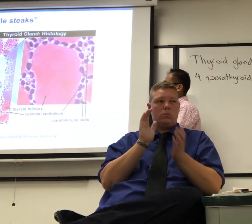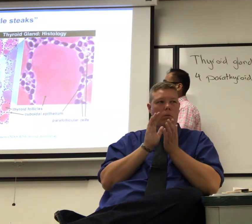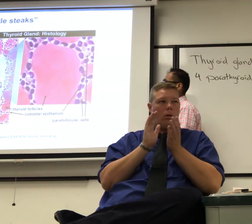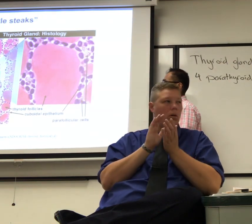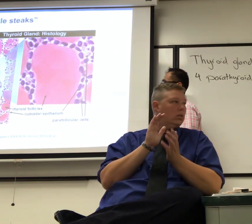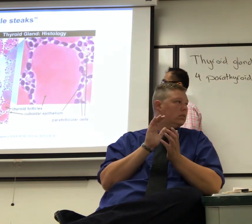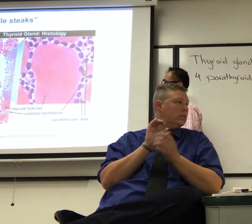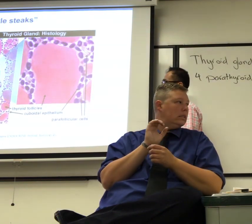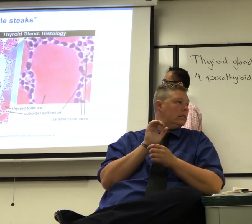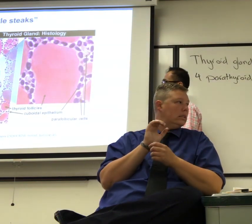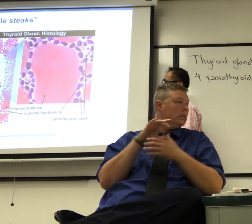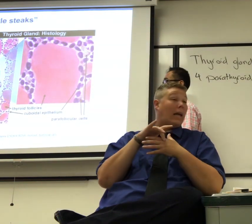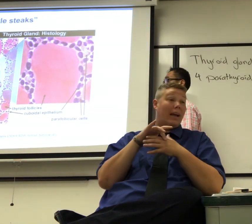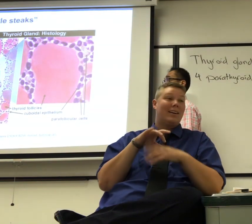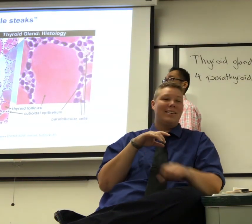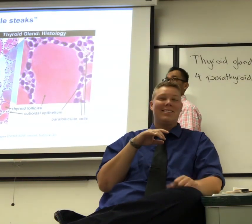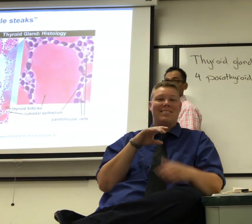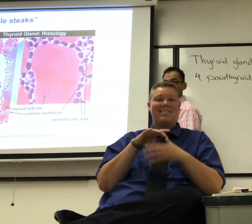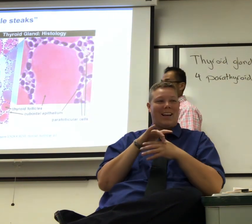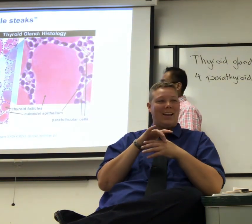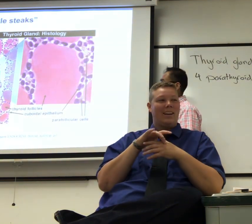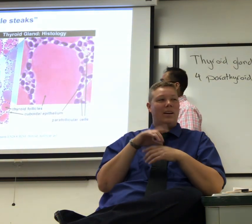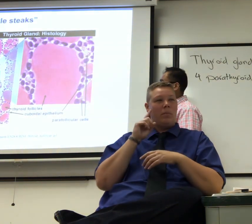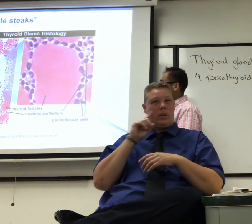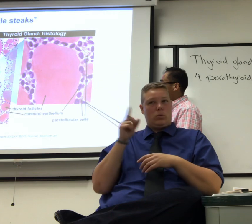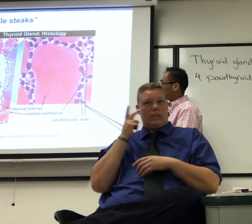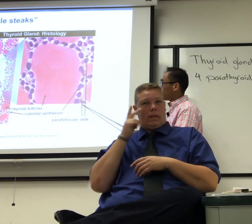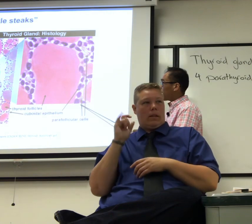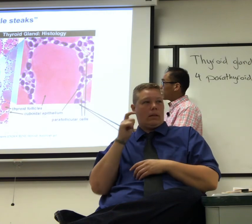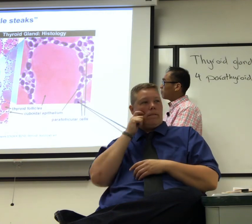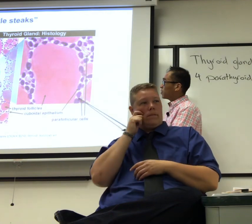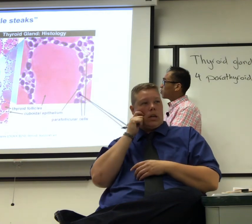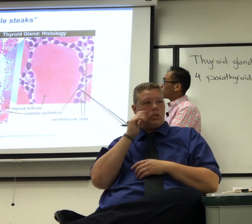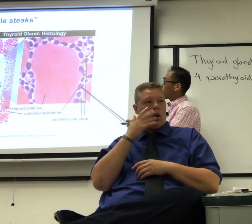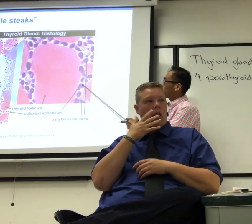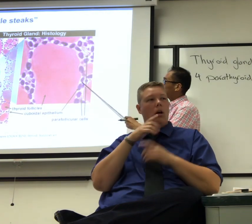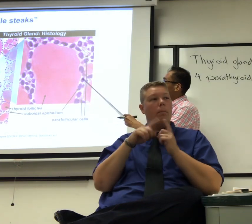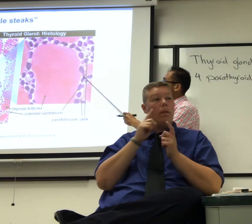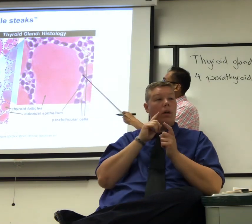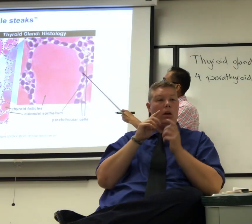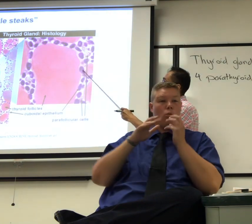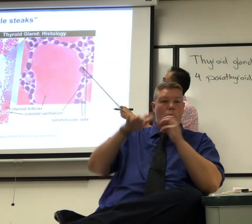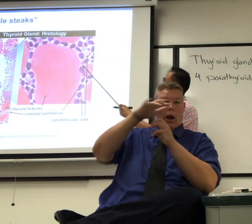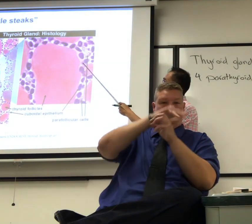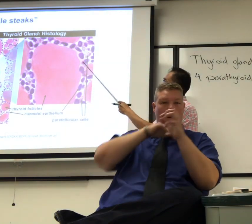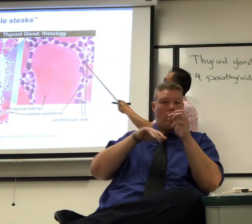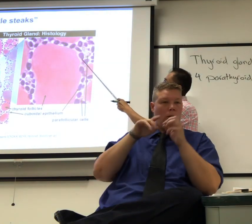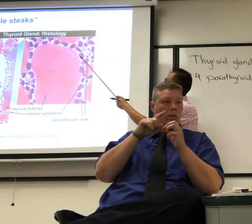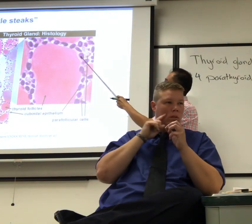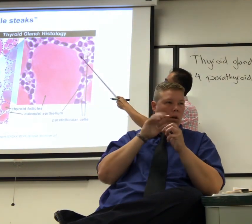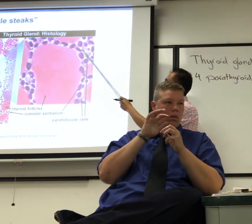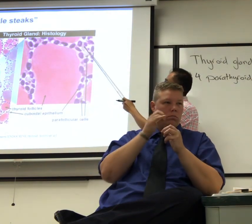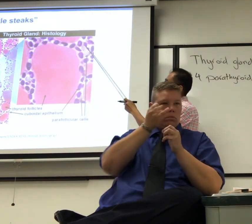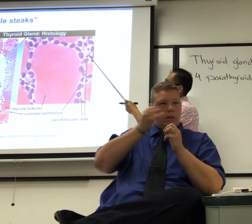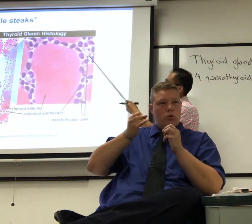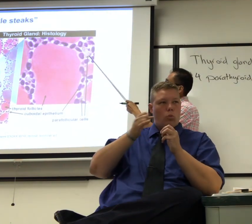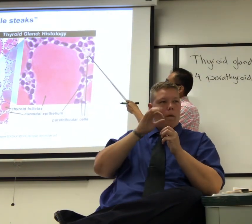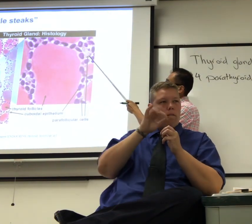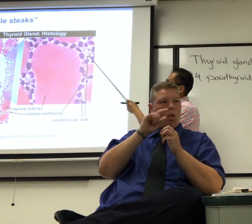If you take a closer up look at the follicle structure, they look like little steaks, because in this slide, the colloid stains like a flesh